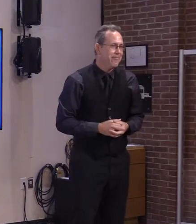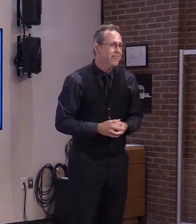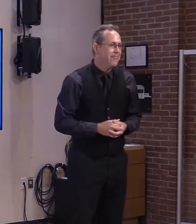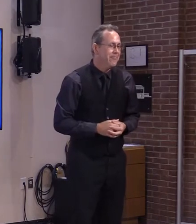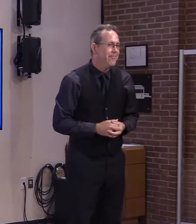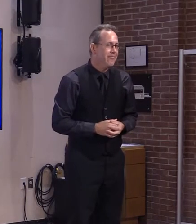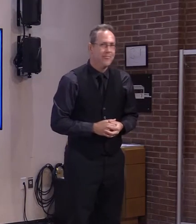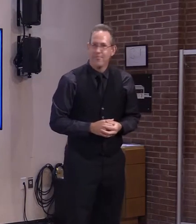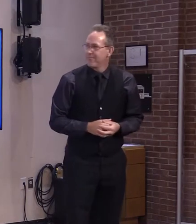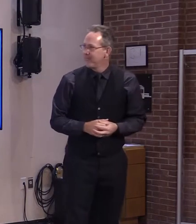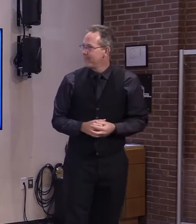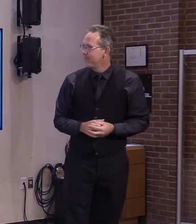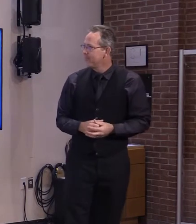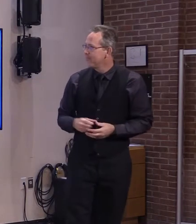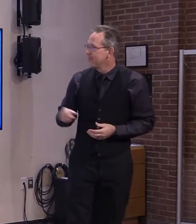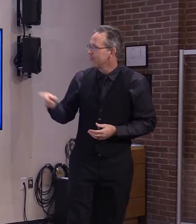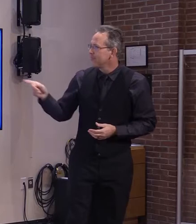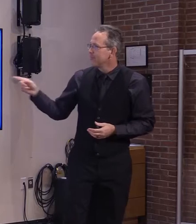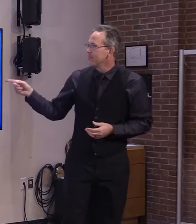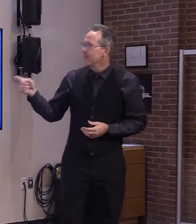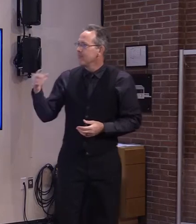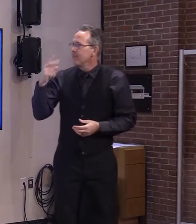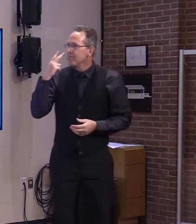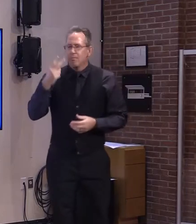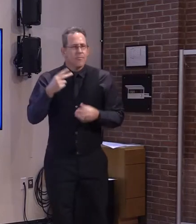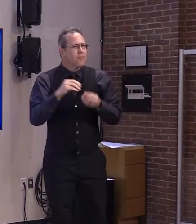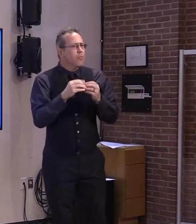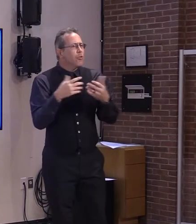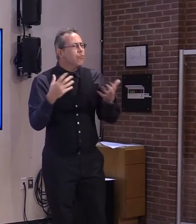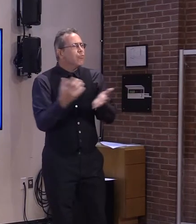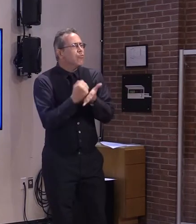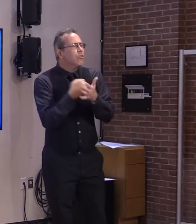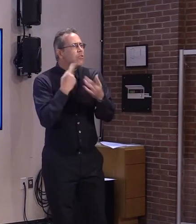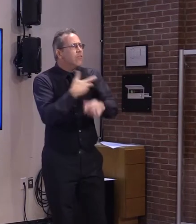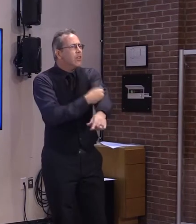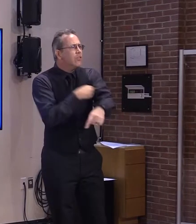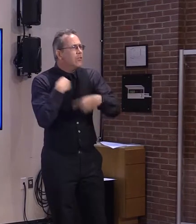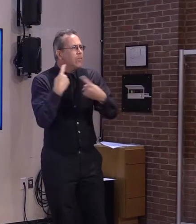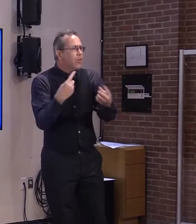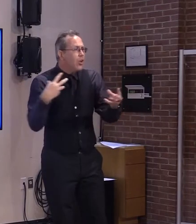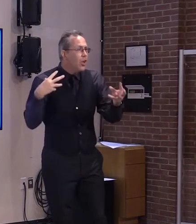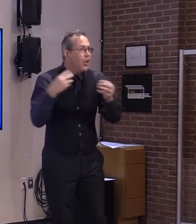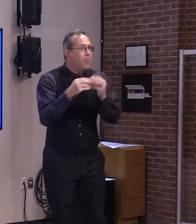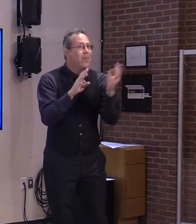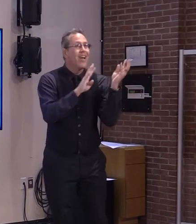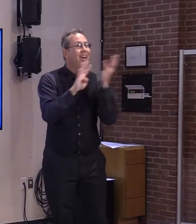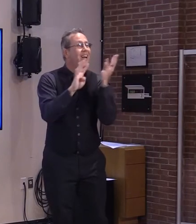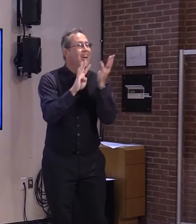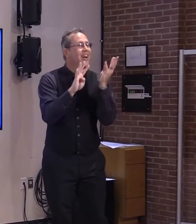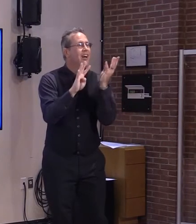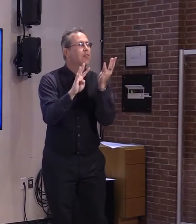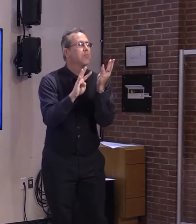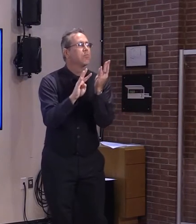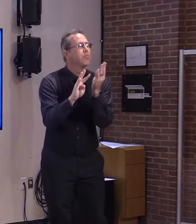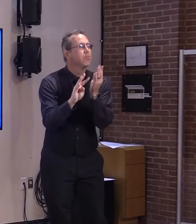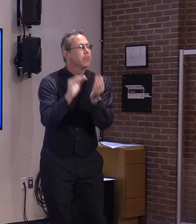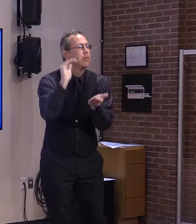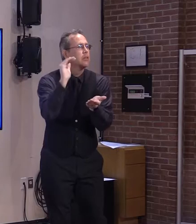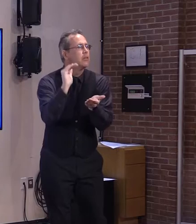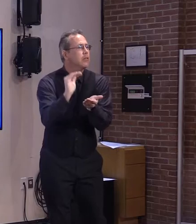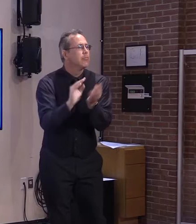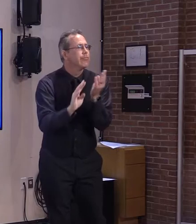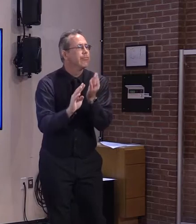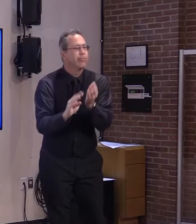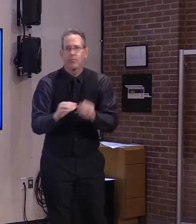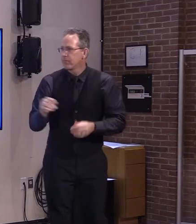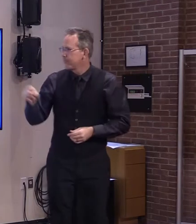down 6.6%. But generally heading, you know, staying relatively stable over the last 10 days. And then again,